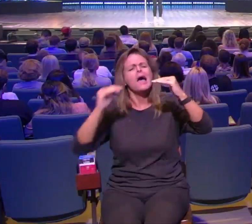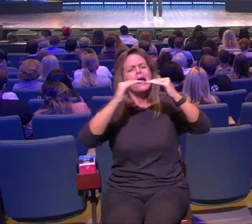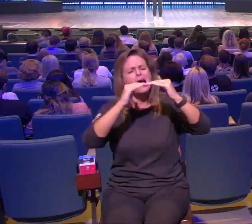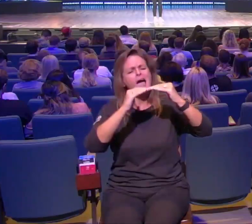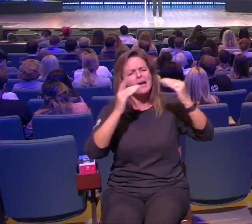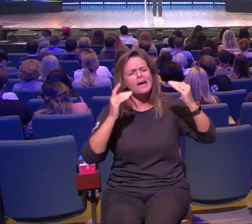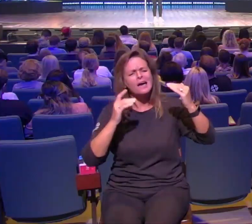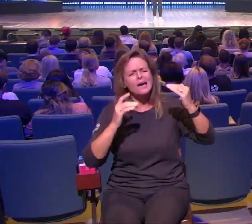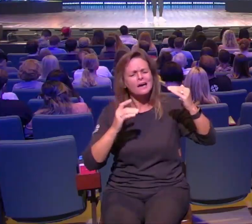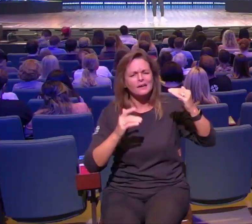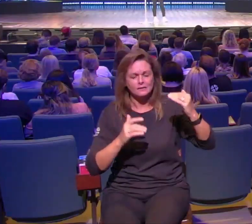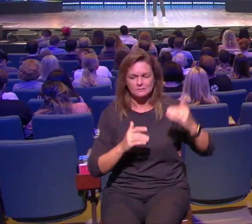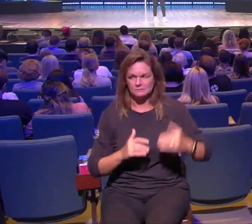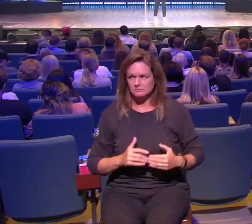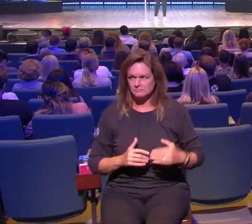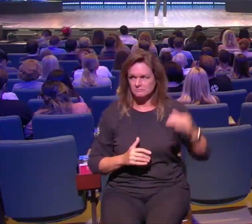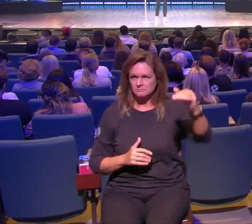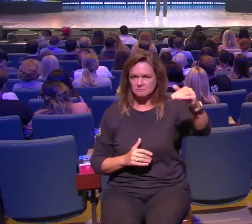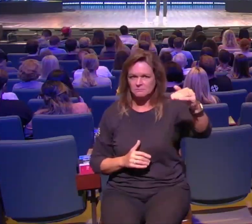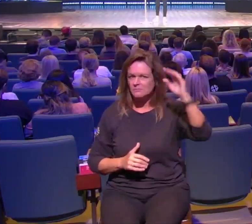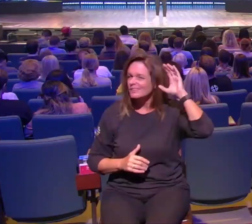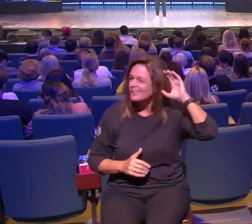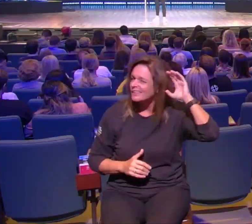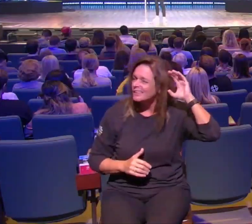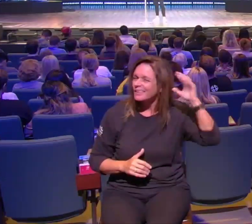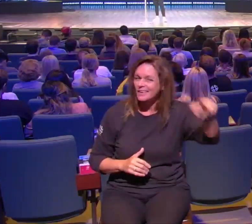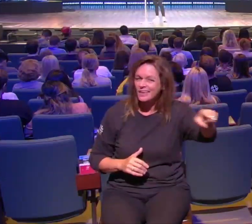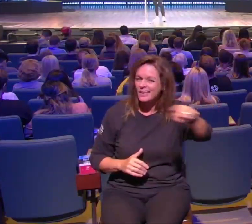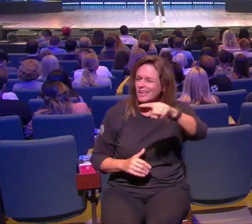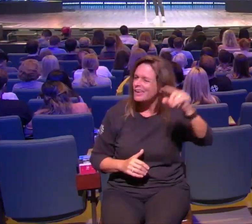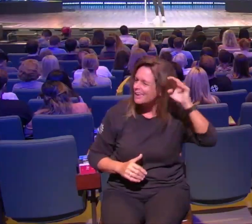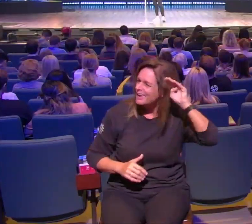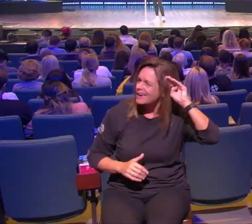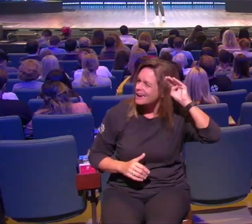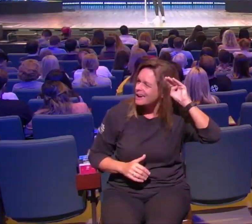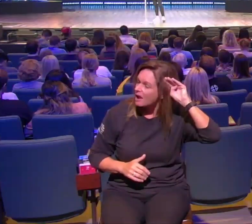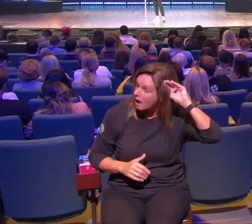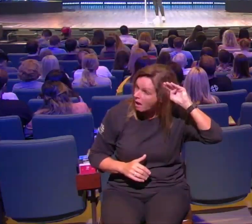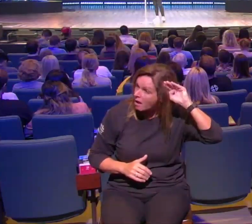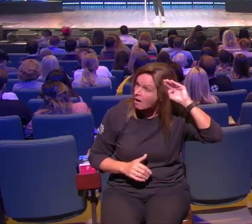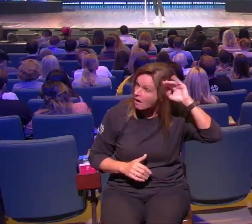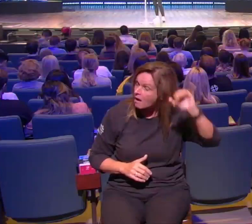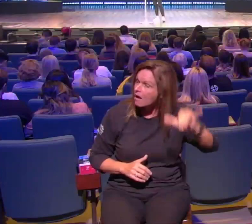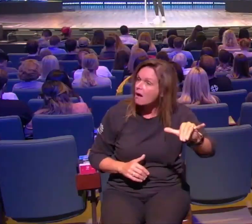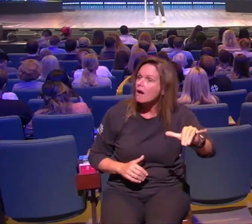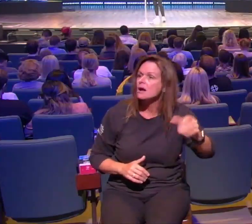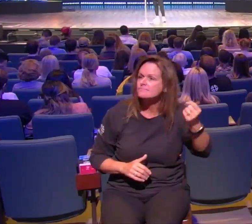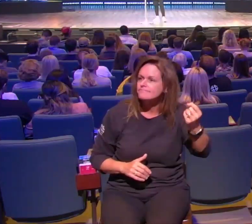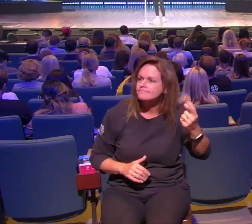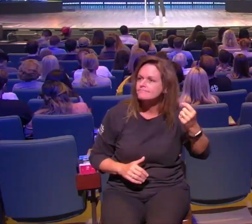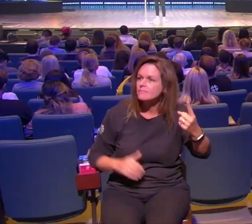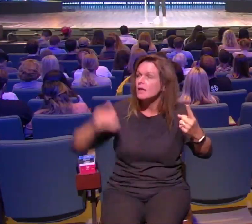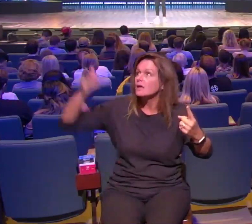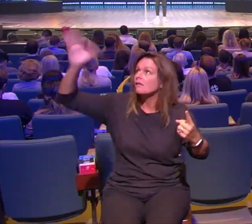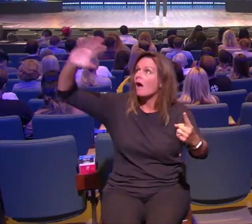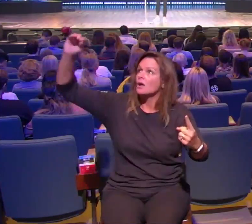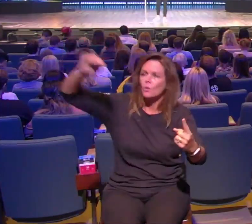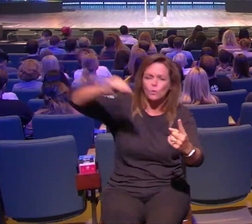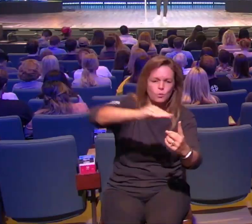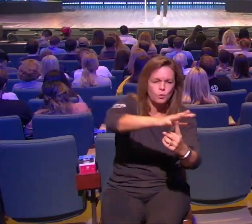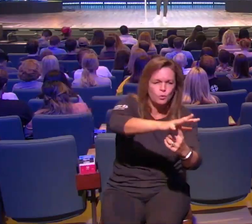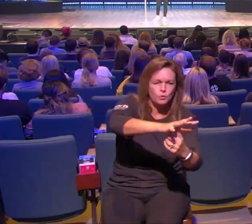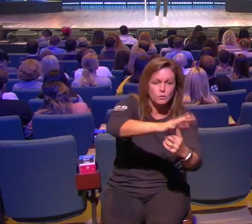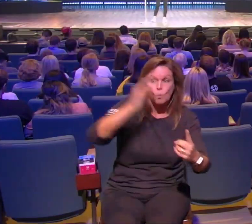people in the camp, they could not have been the first orphaned girls. They were not the first orphaned girls,